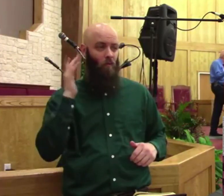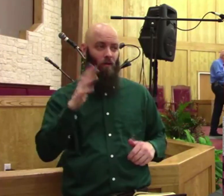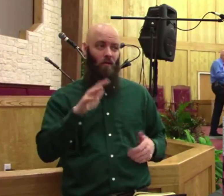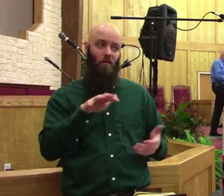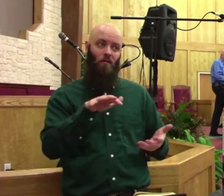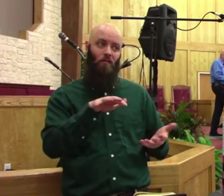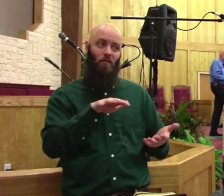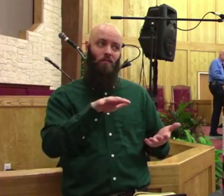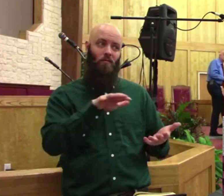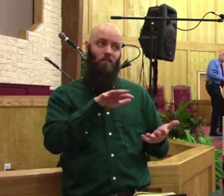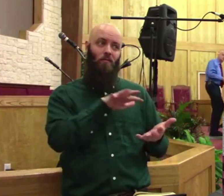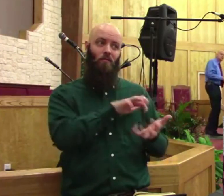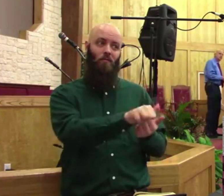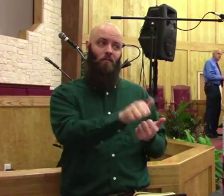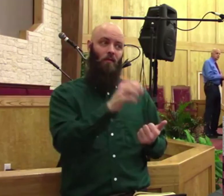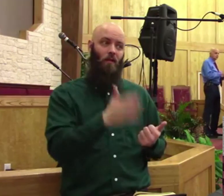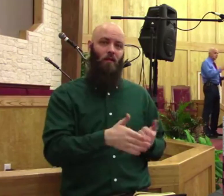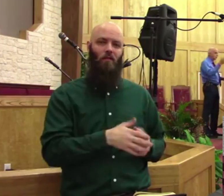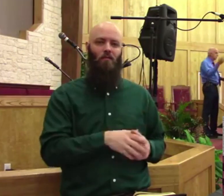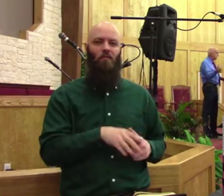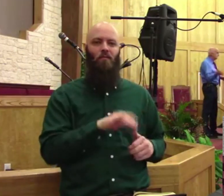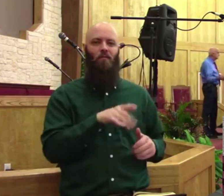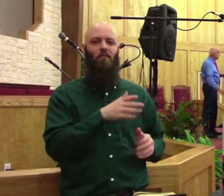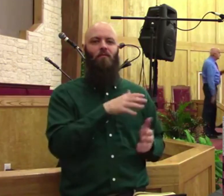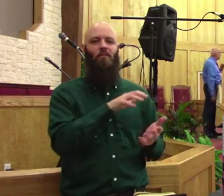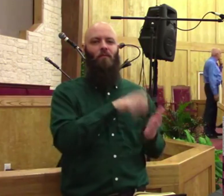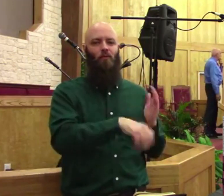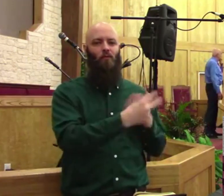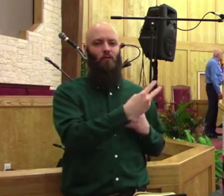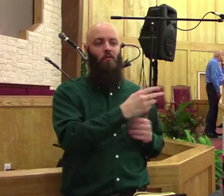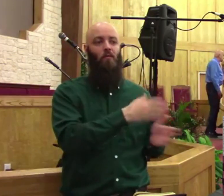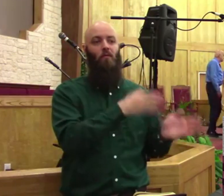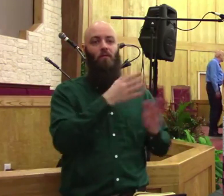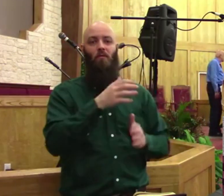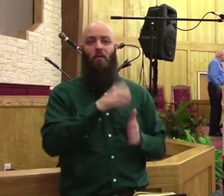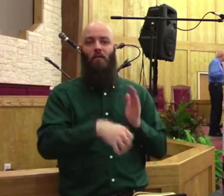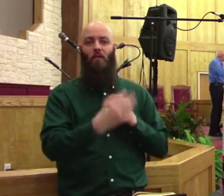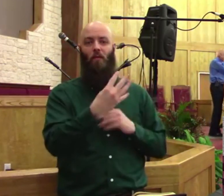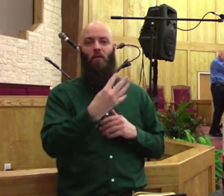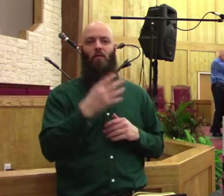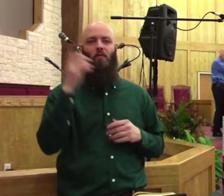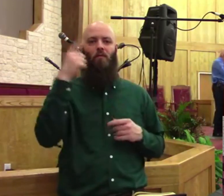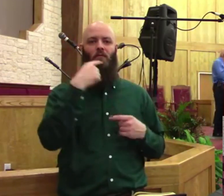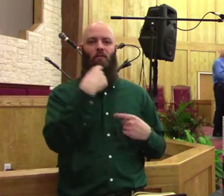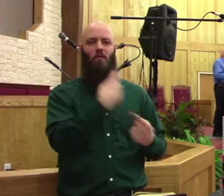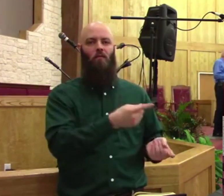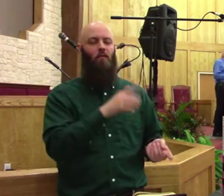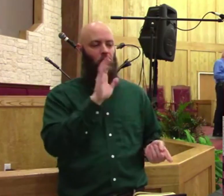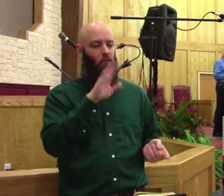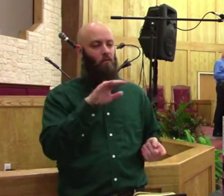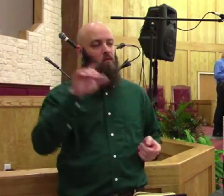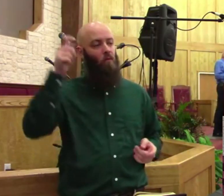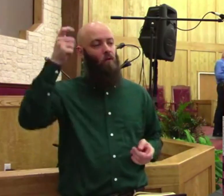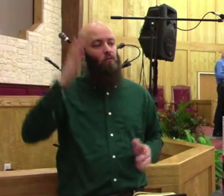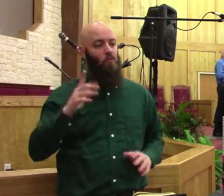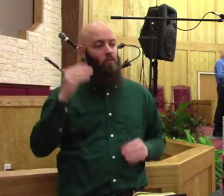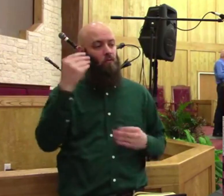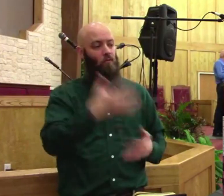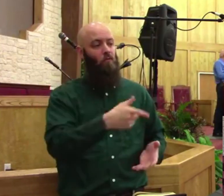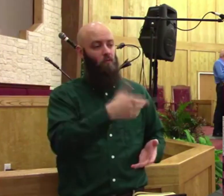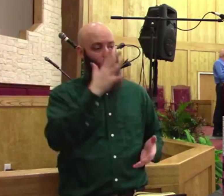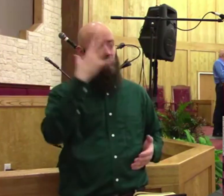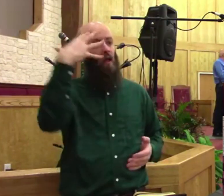kingdom's going to be gone, he told him in chapter 2. Then in chapter 4, he told him, here's the decree of the watchers, you're going to go out in the